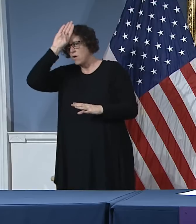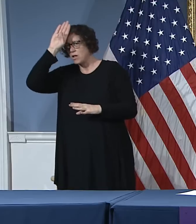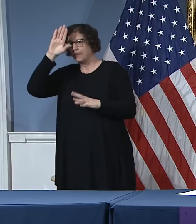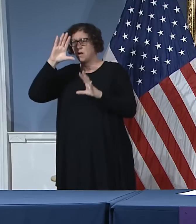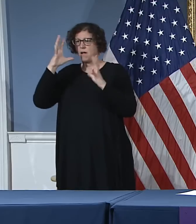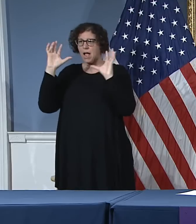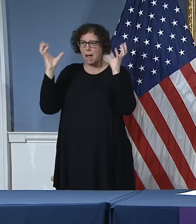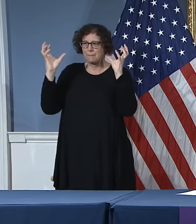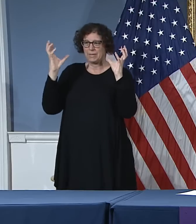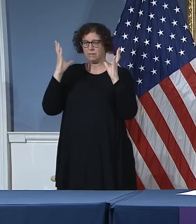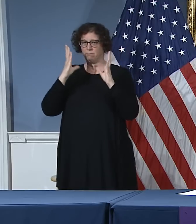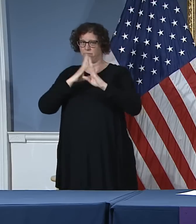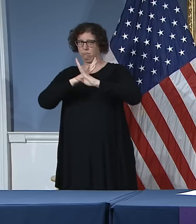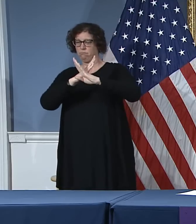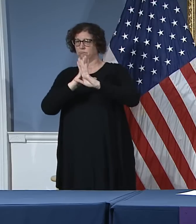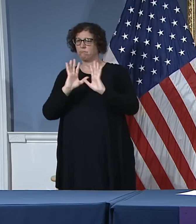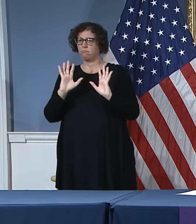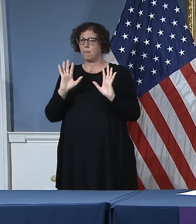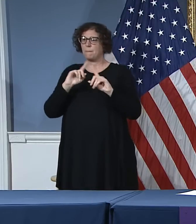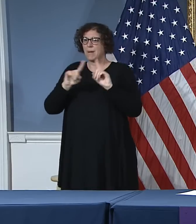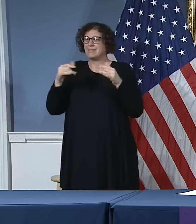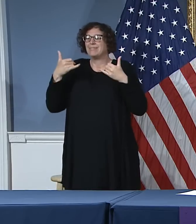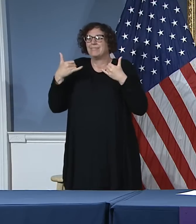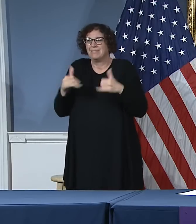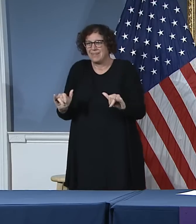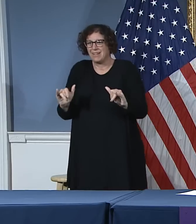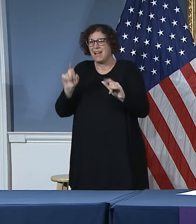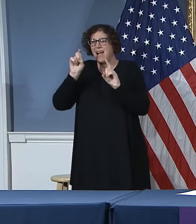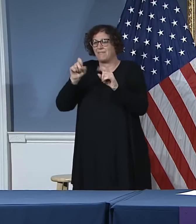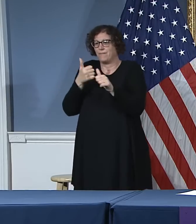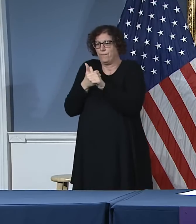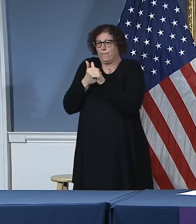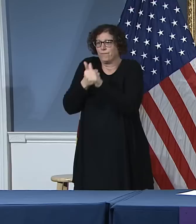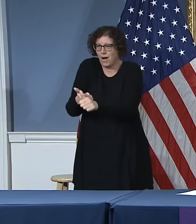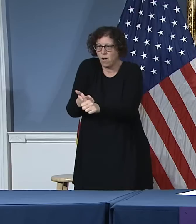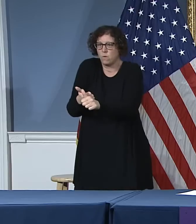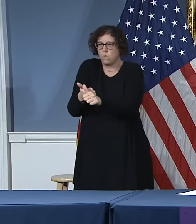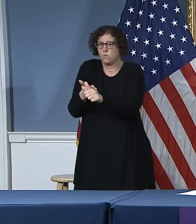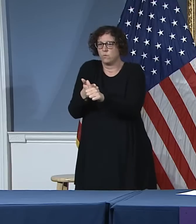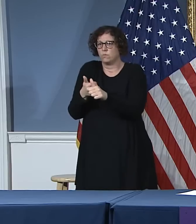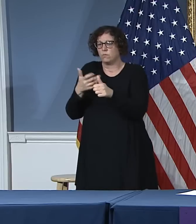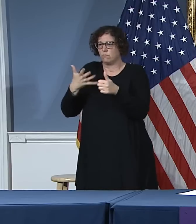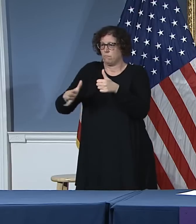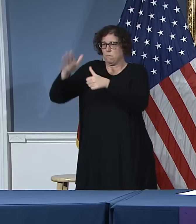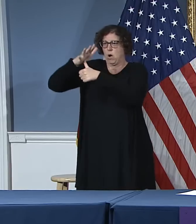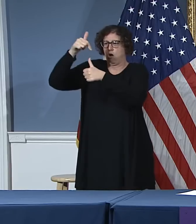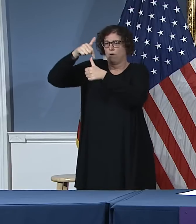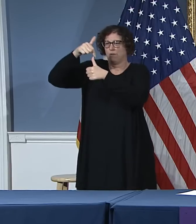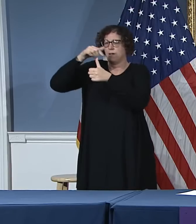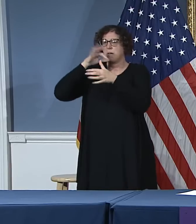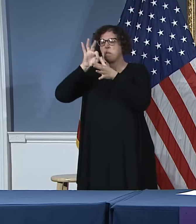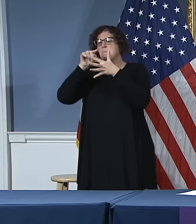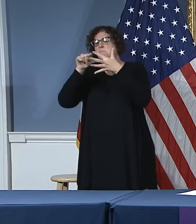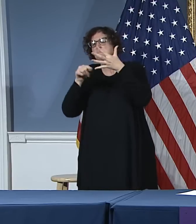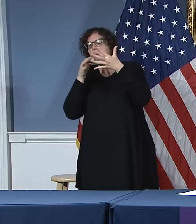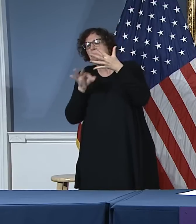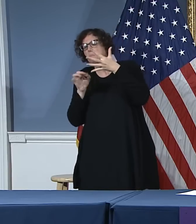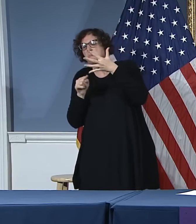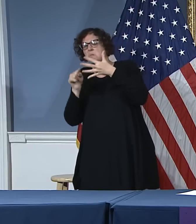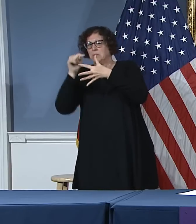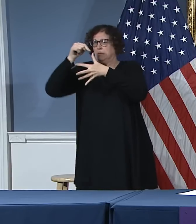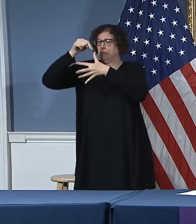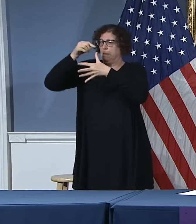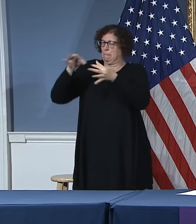done still according to the healthcare priorities overall. If someone is young